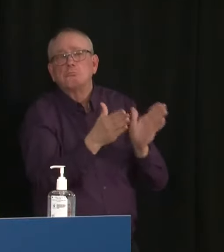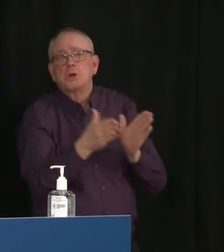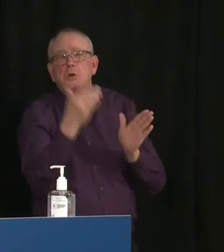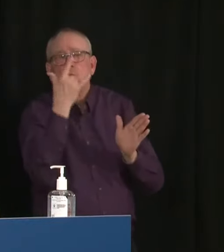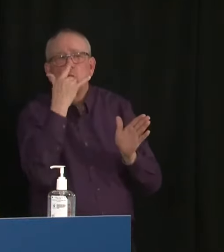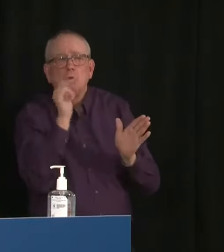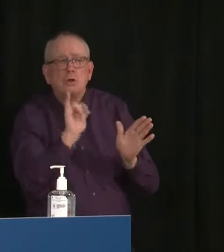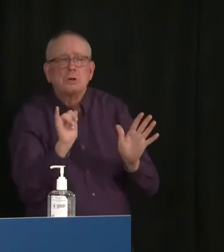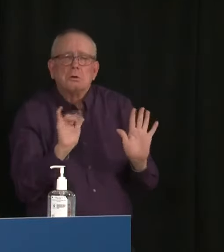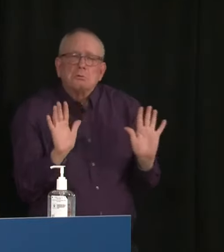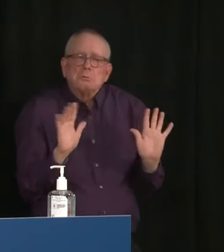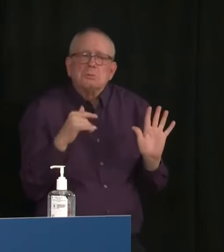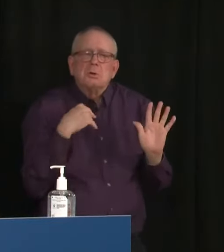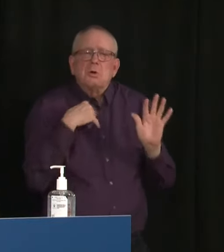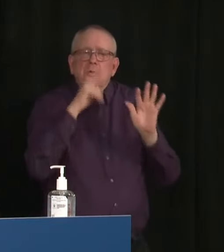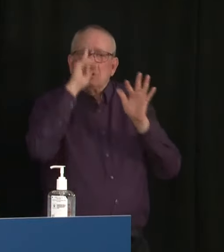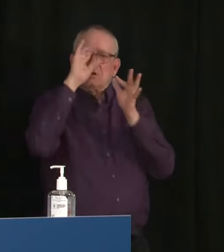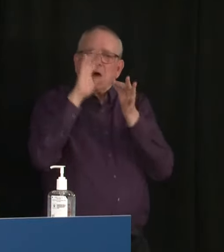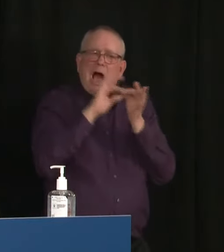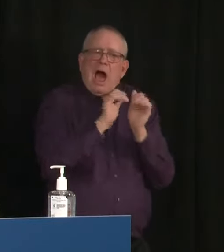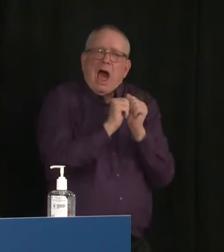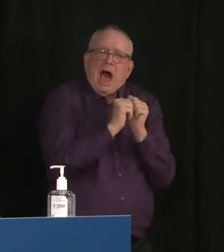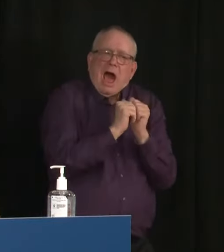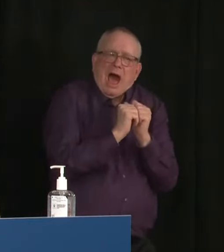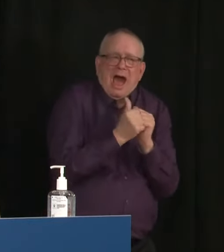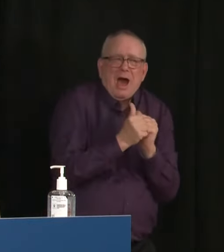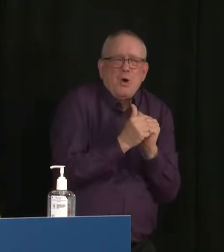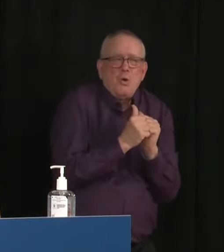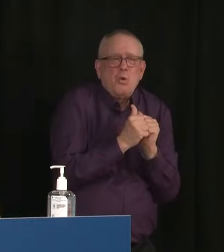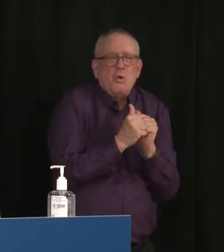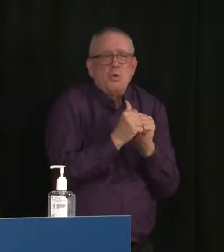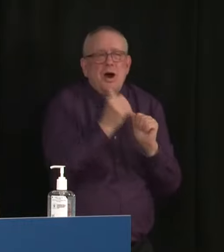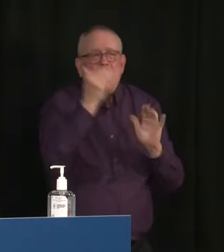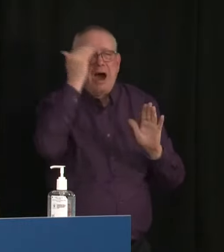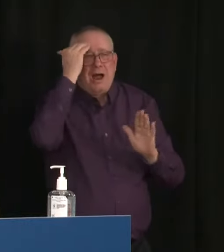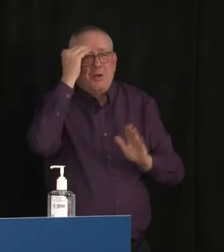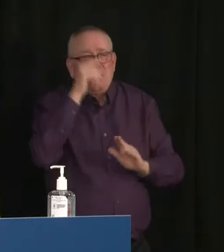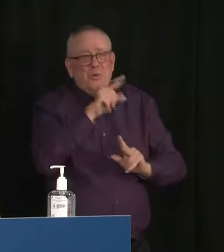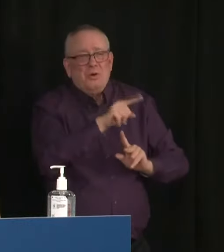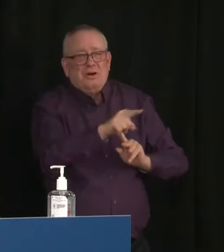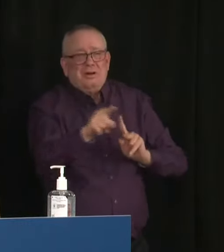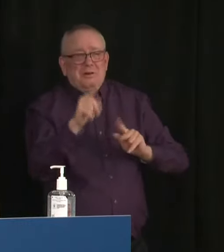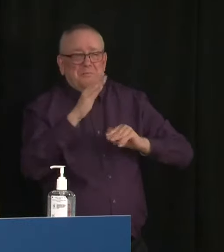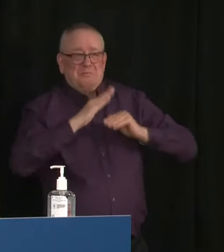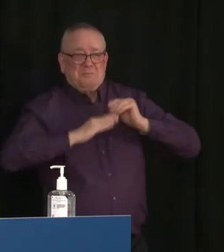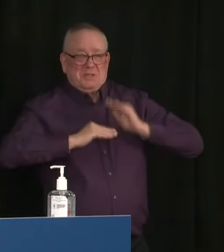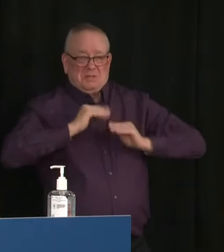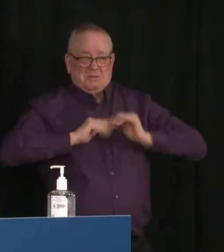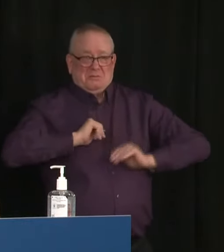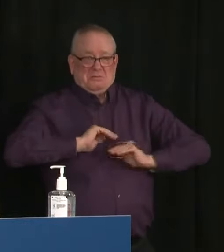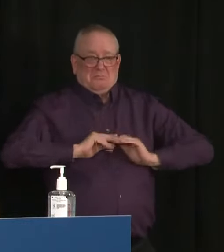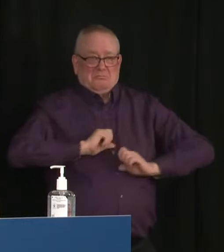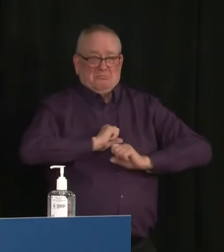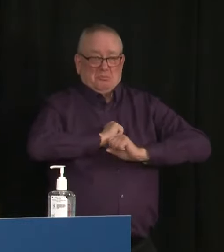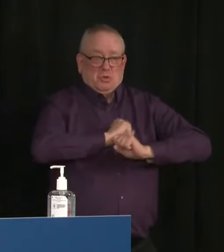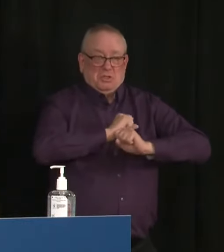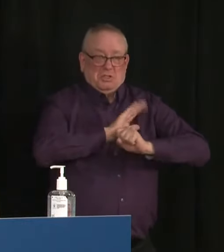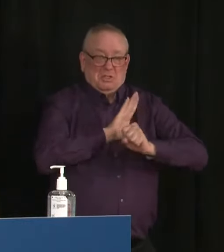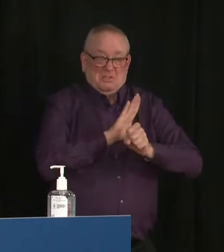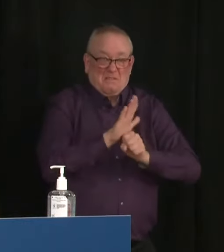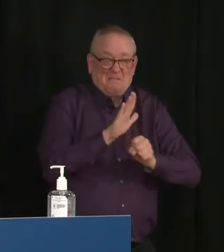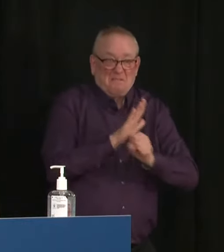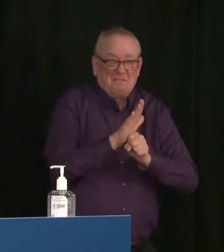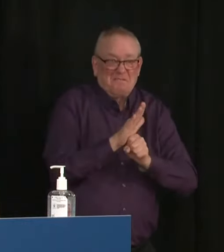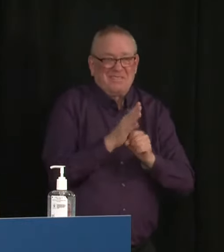individual level, people need to know that even if they've had COVID-19, it does not protect them in the same way as having had a